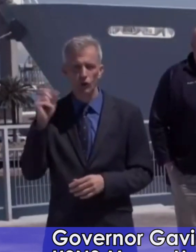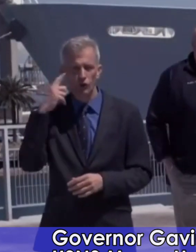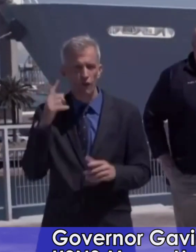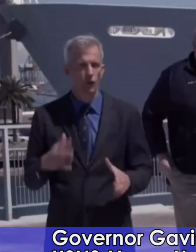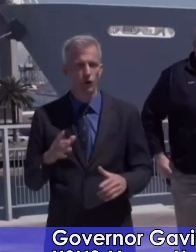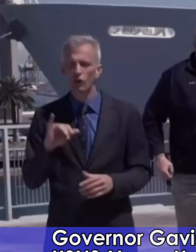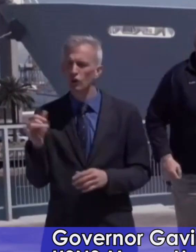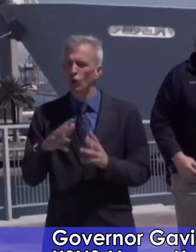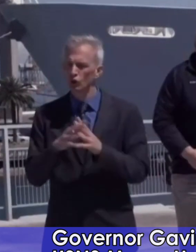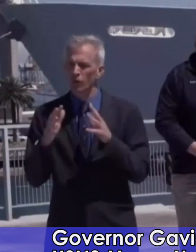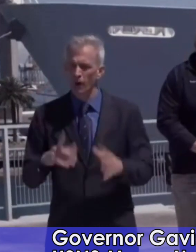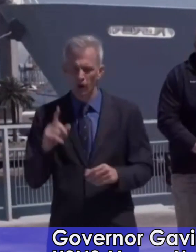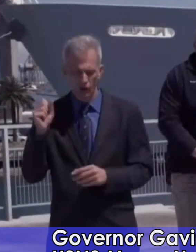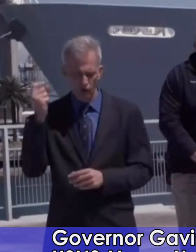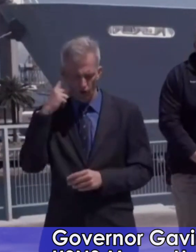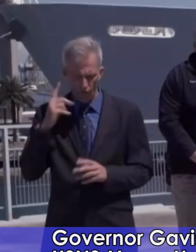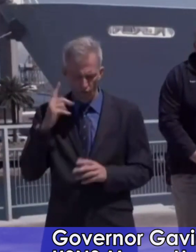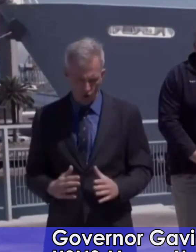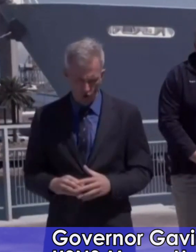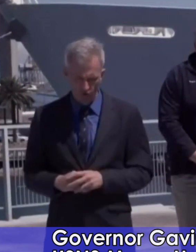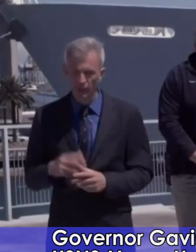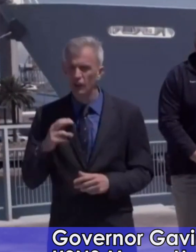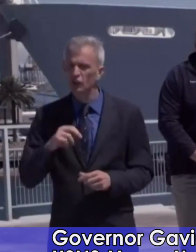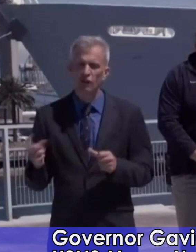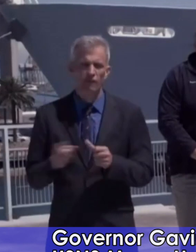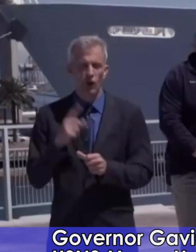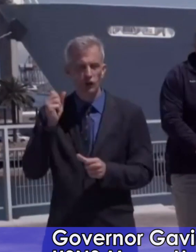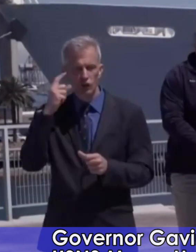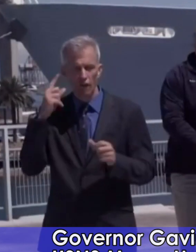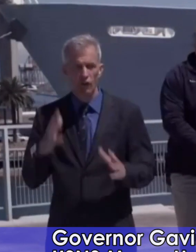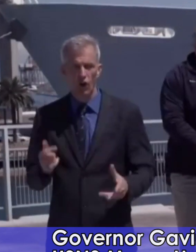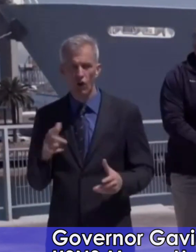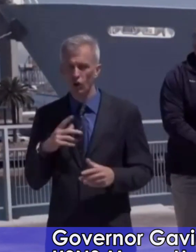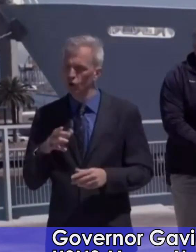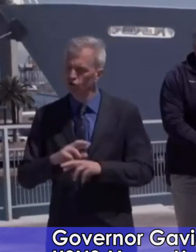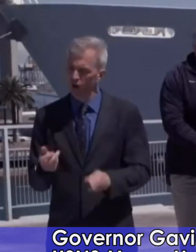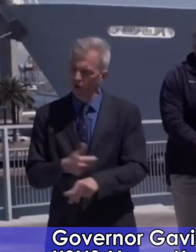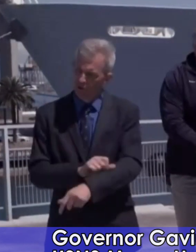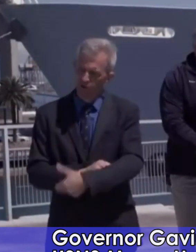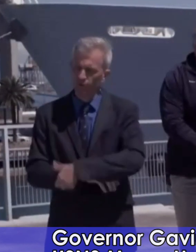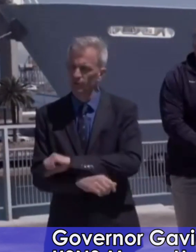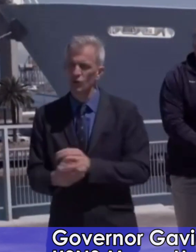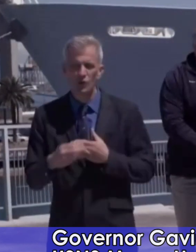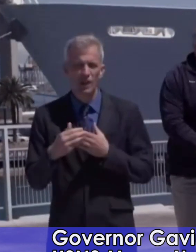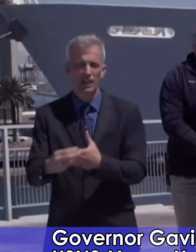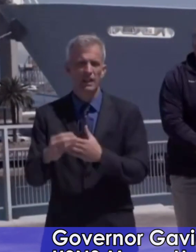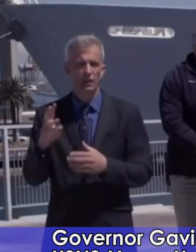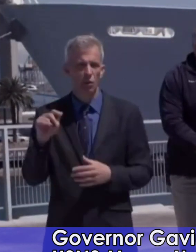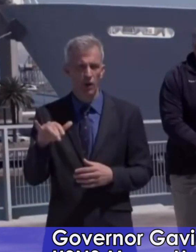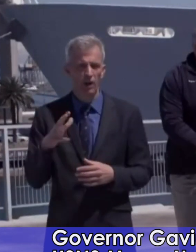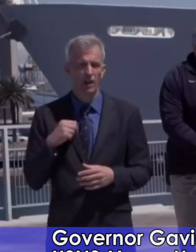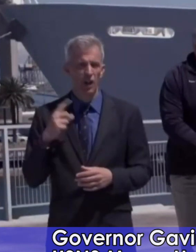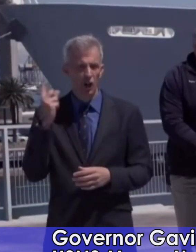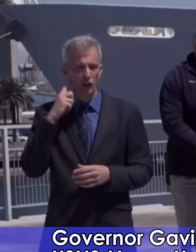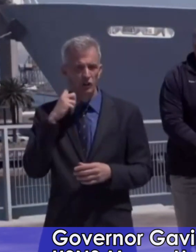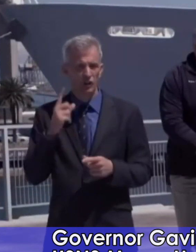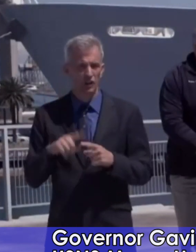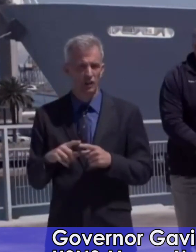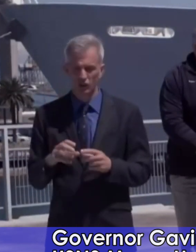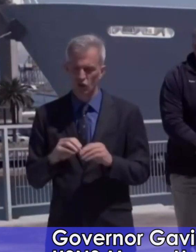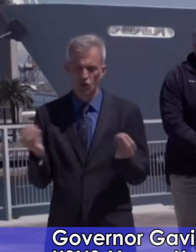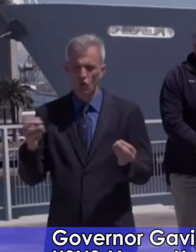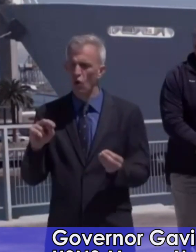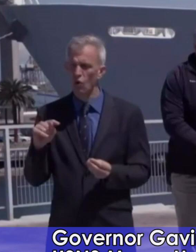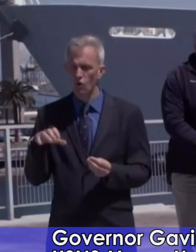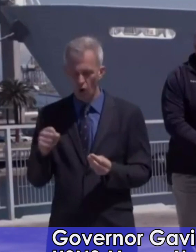first governor to take the moves that we needed in this country and to lead the way. And as you can hear, with no notes and anything else, a man who is leading